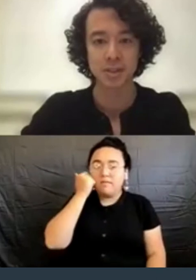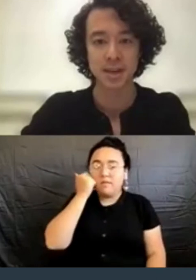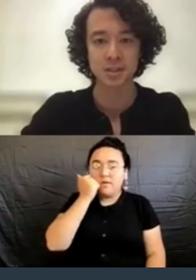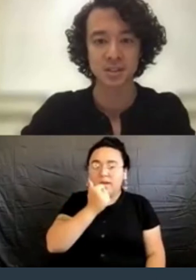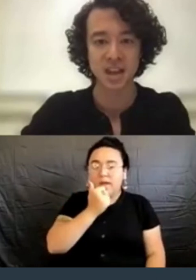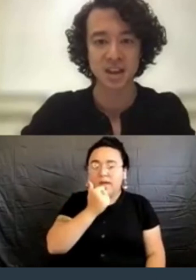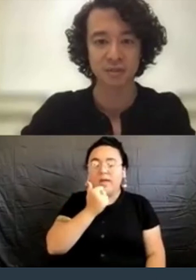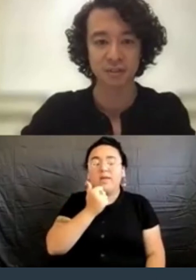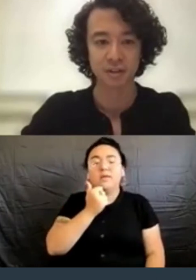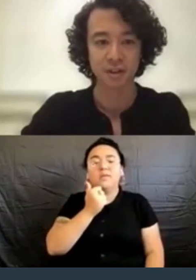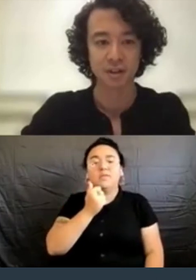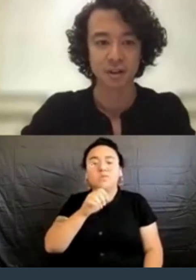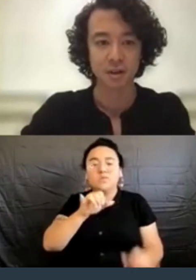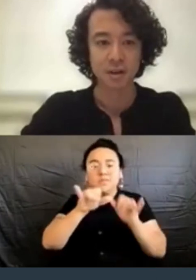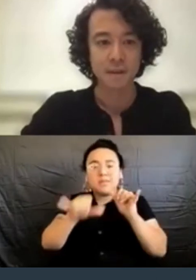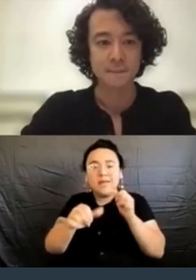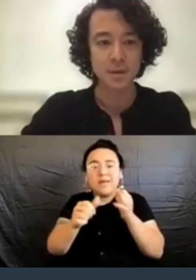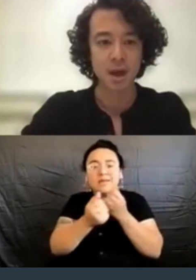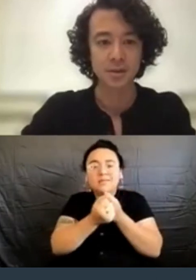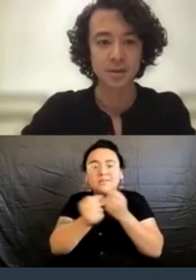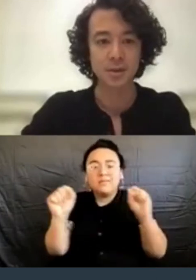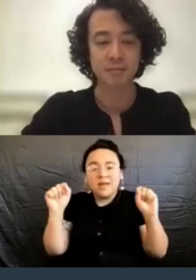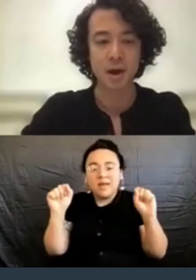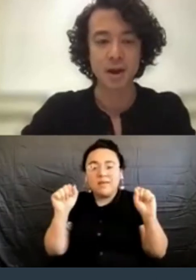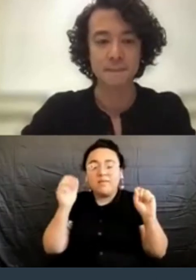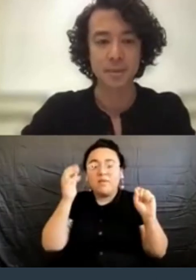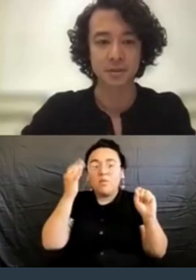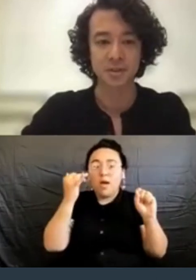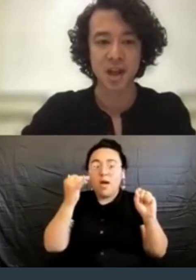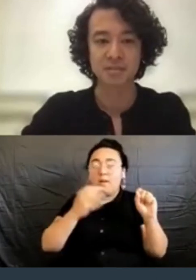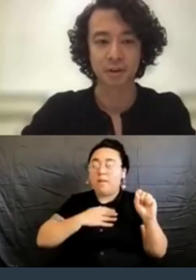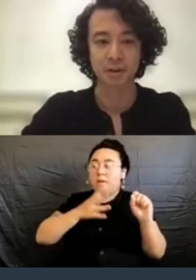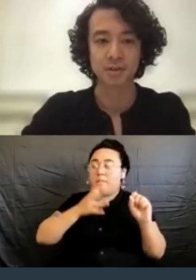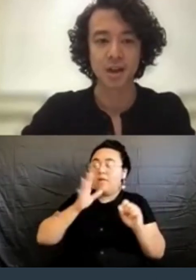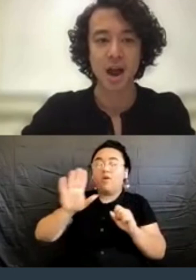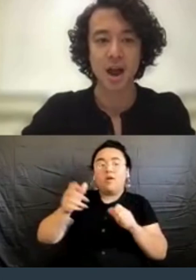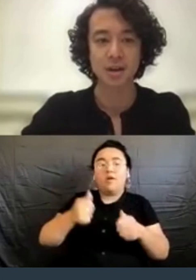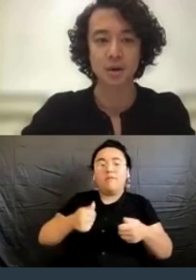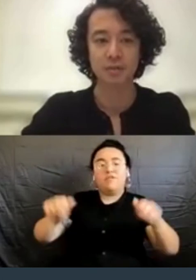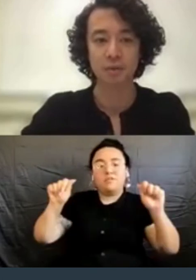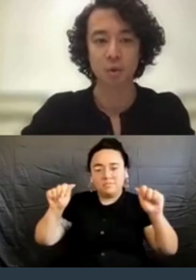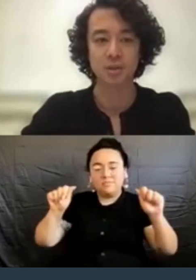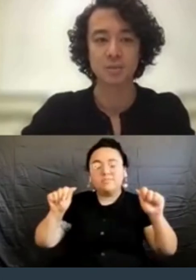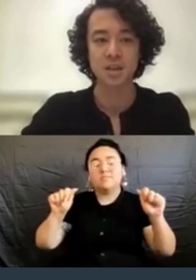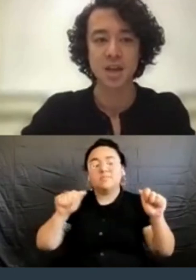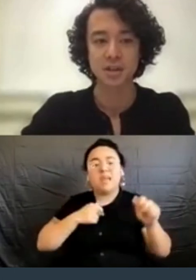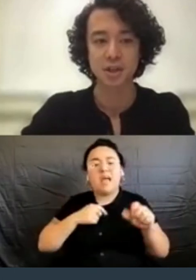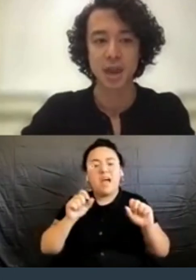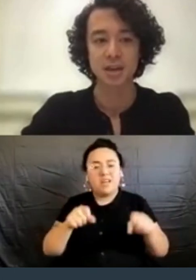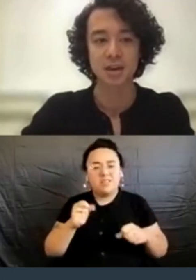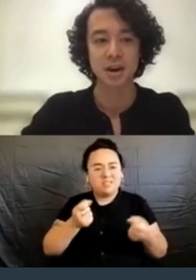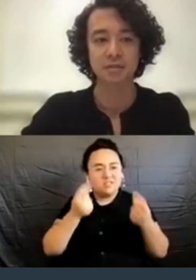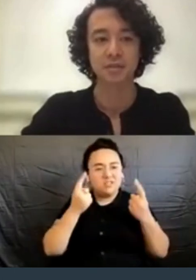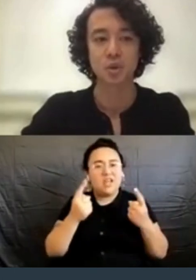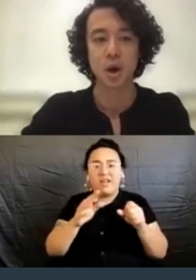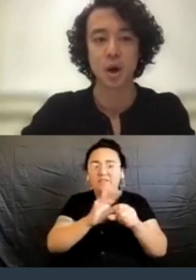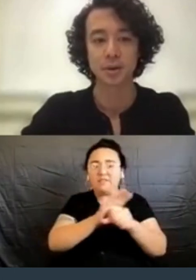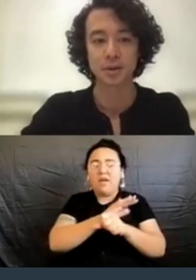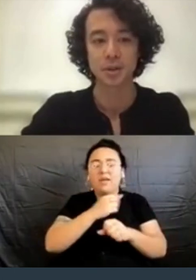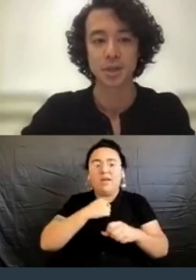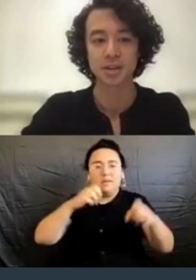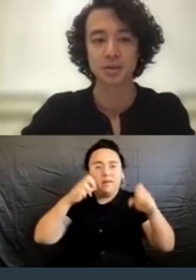simply stay safe. Because of my mother's efforts, I could afford to be educated enough